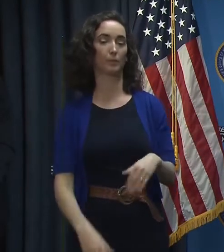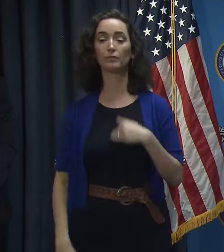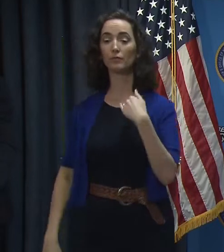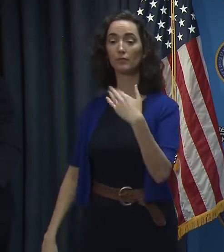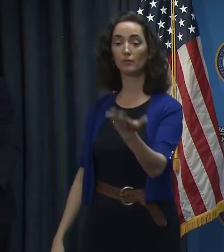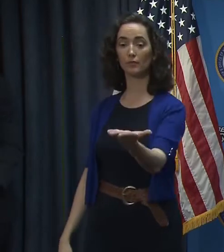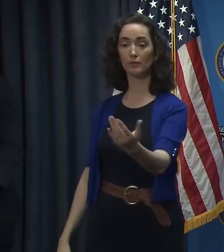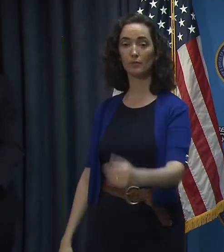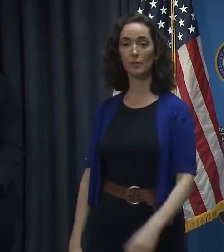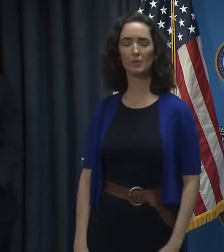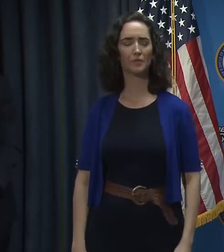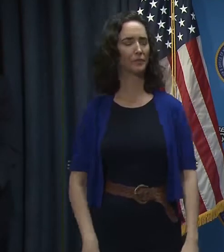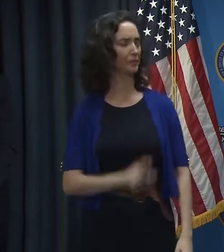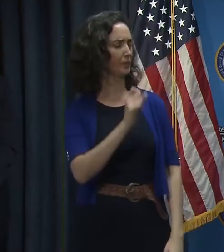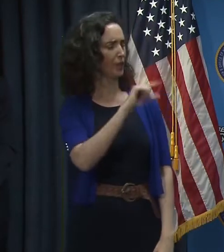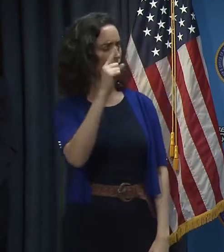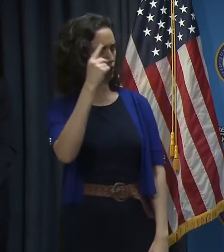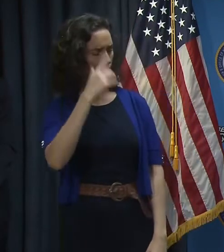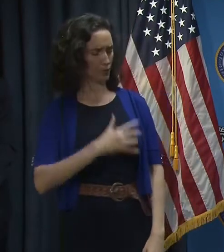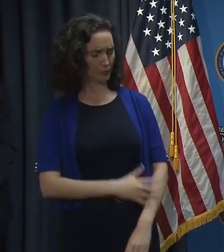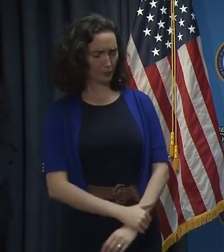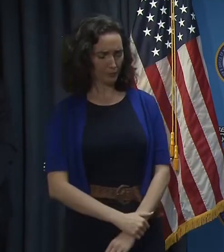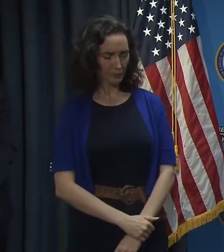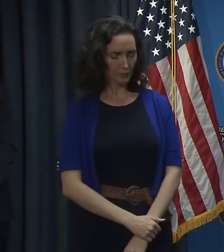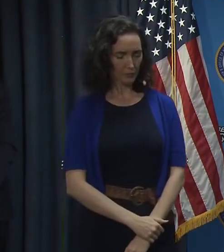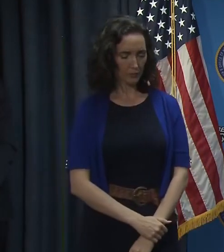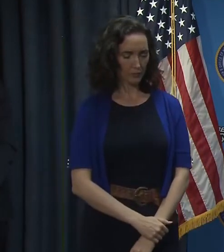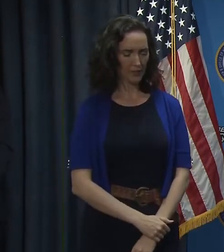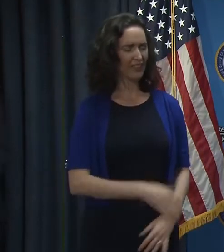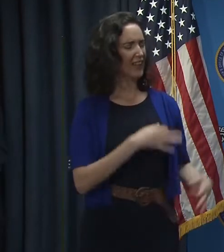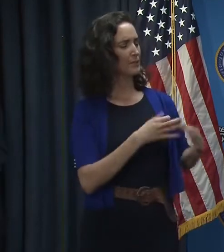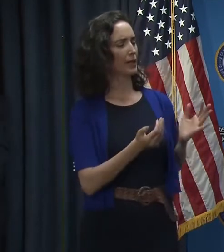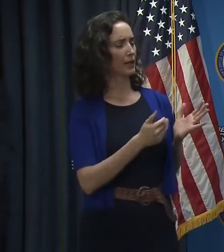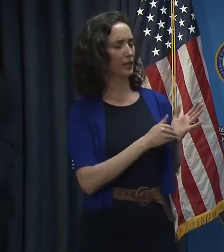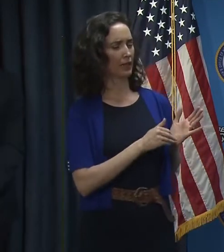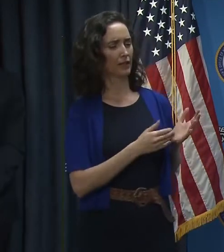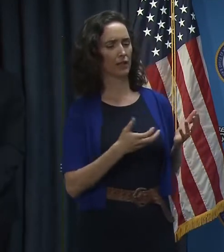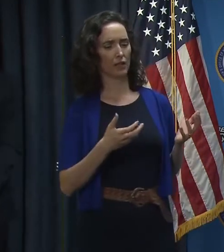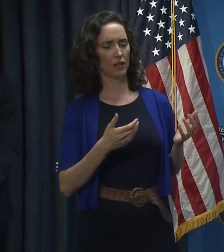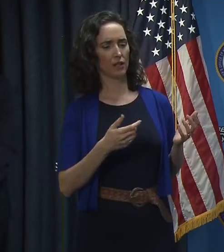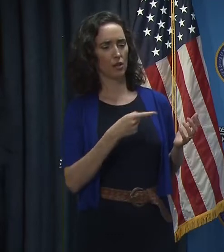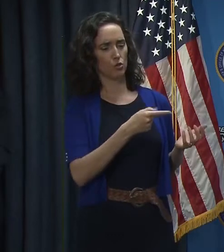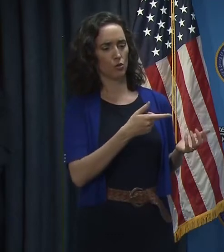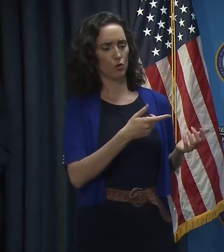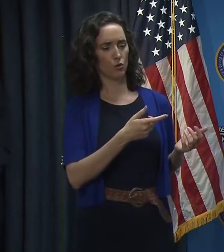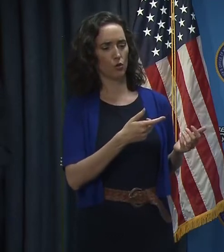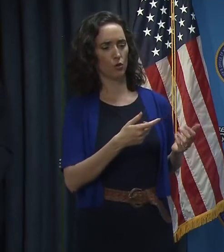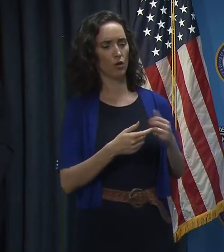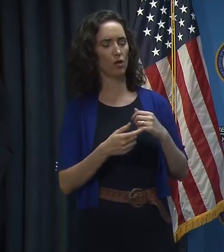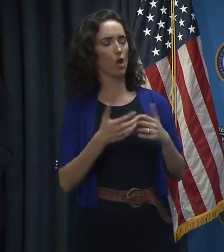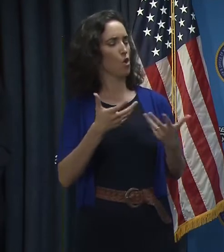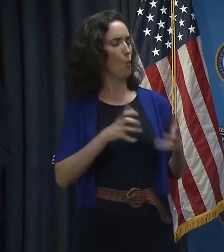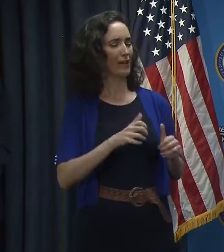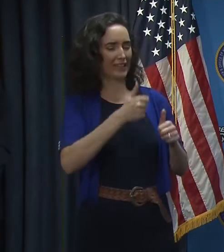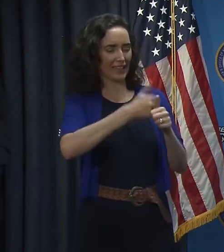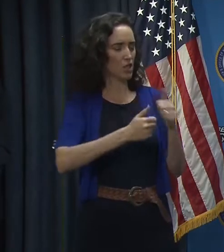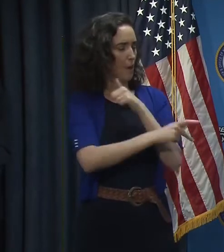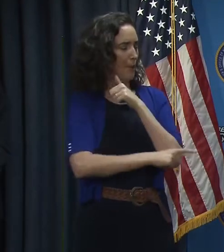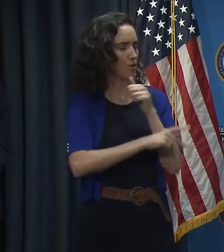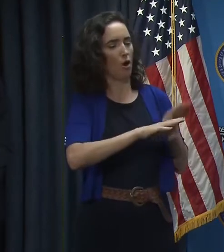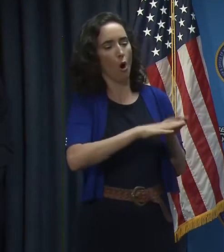would you explain again why you chose not to reopen in a parish by parish? Yeah.